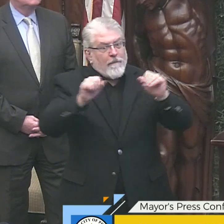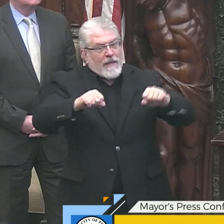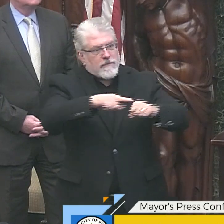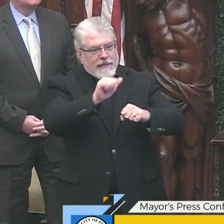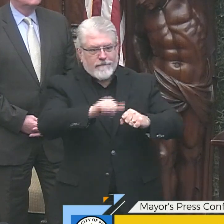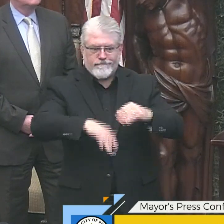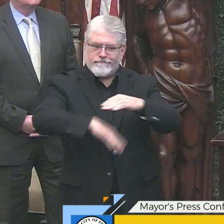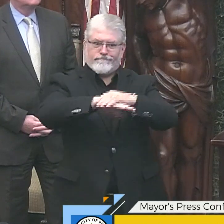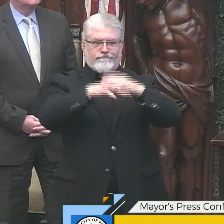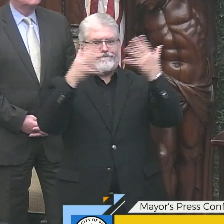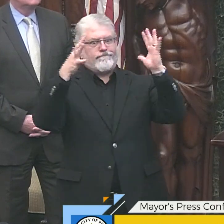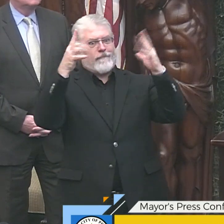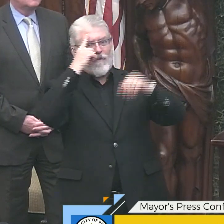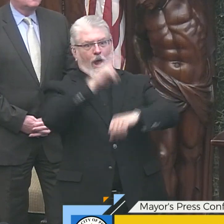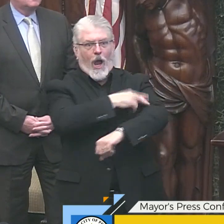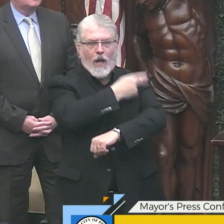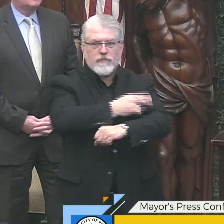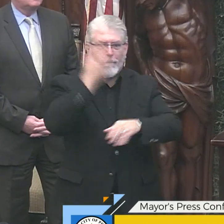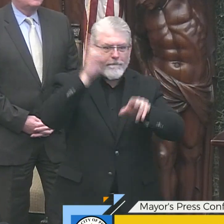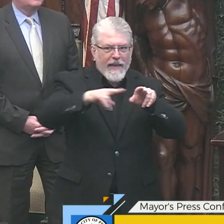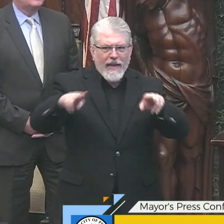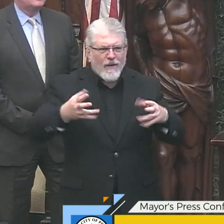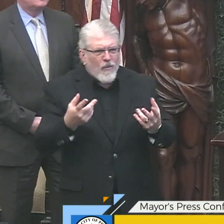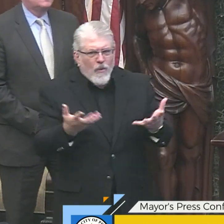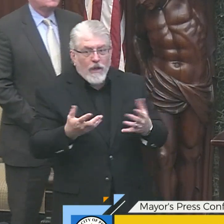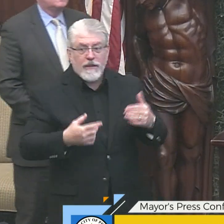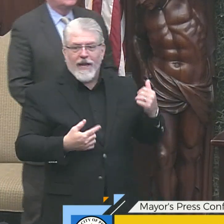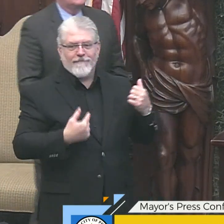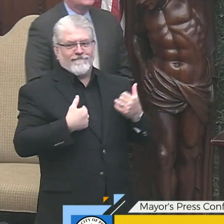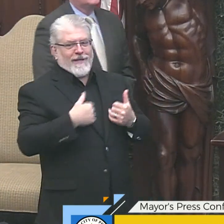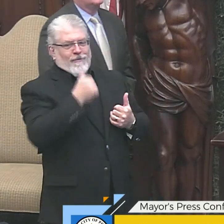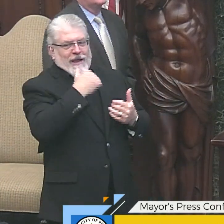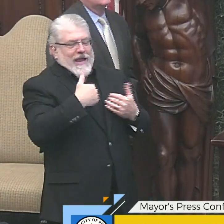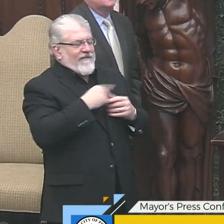I don't have that answer for you. I can try to get a better answer for you, but I don't have it right now.